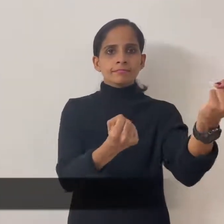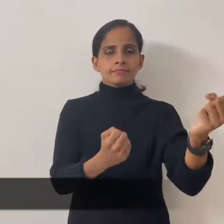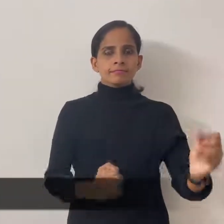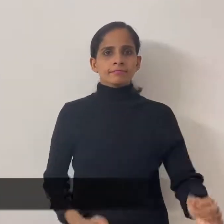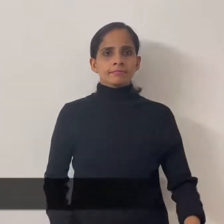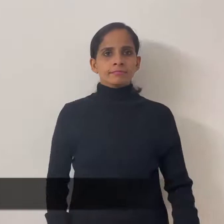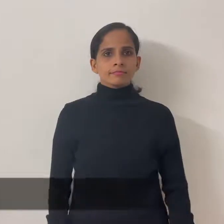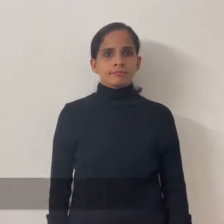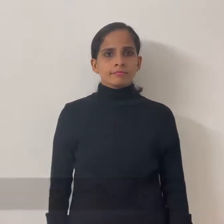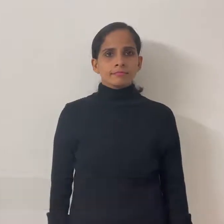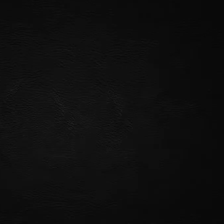sacrifice,